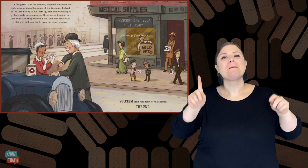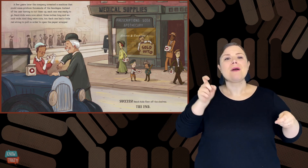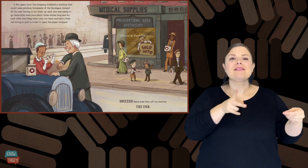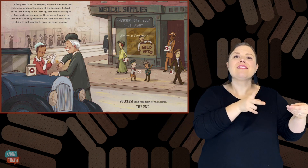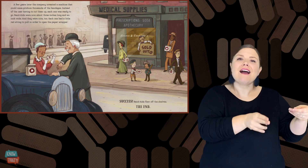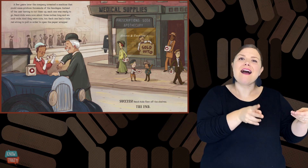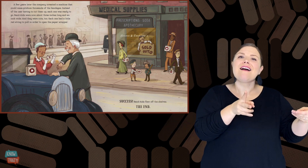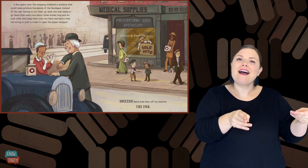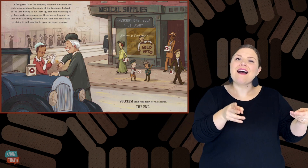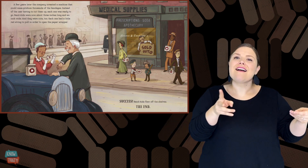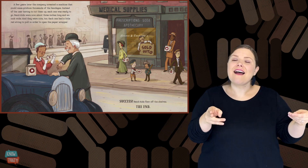to go.